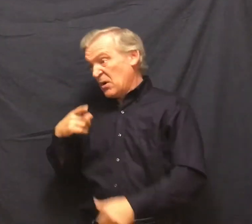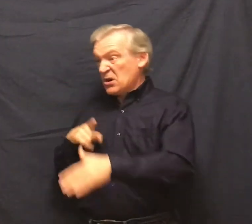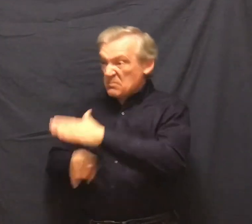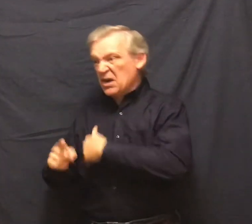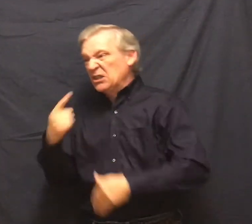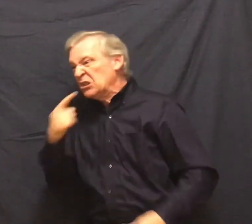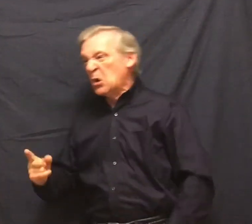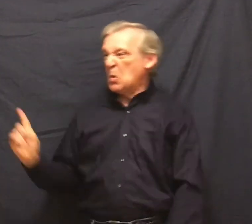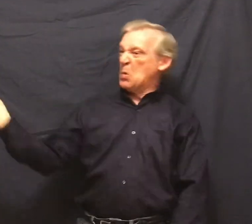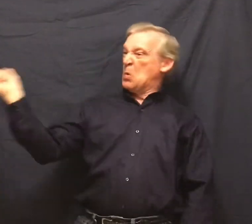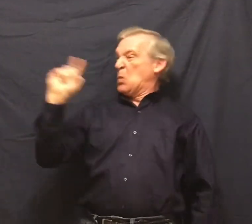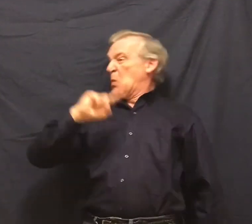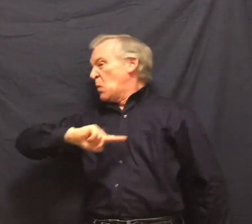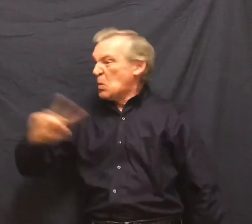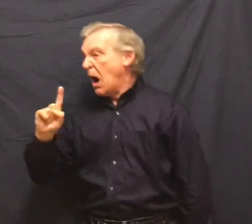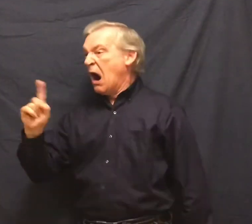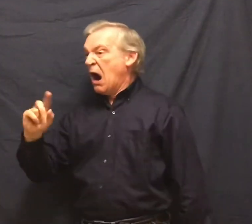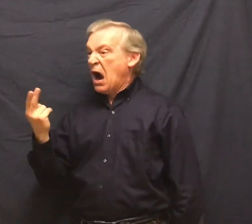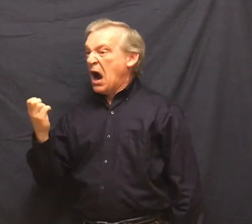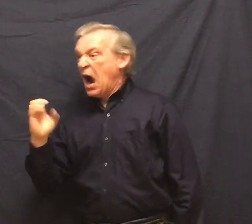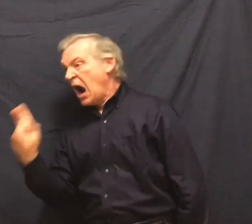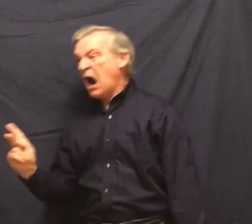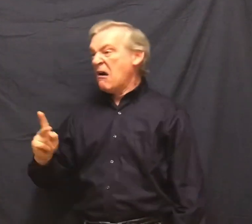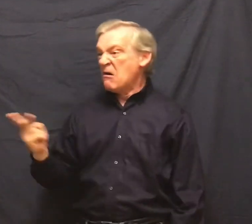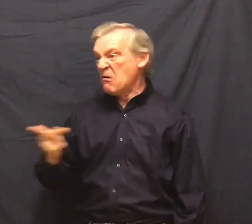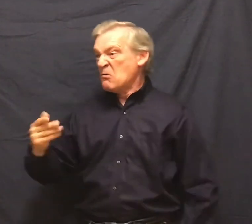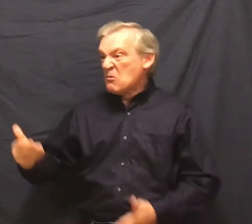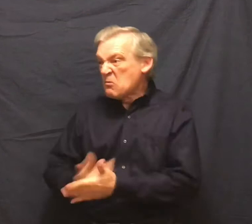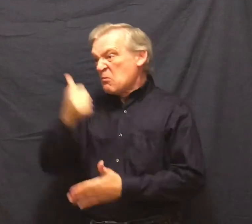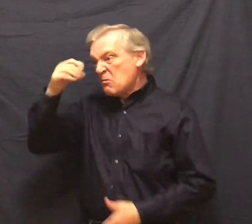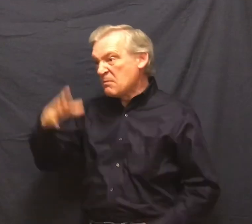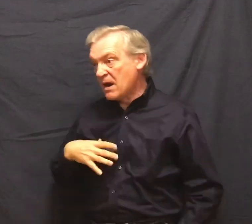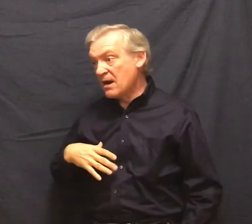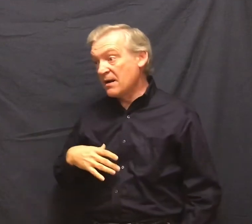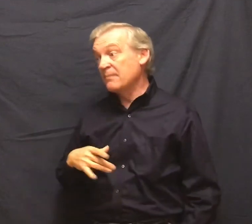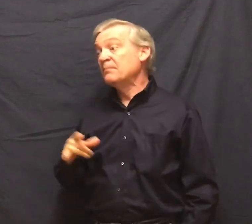new men?' And he'll give the stable buck heck, too."